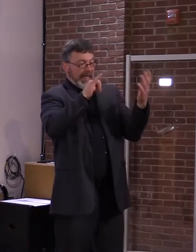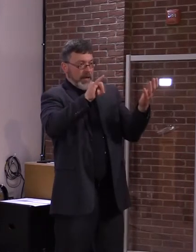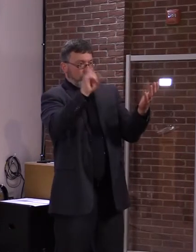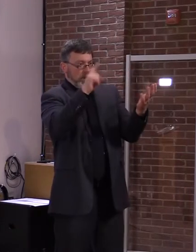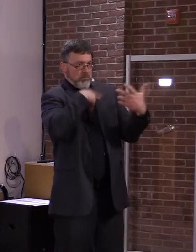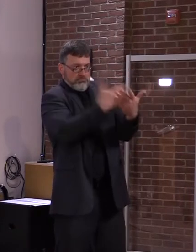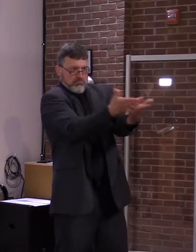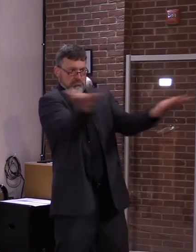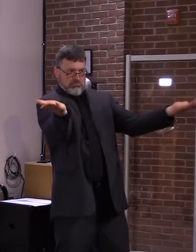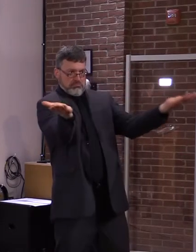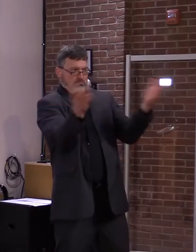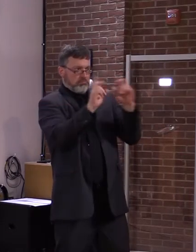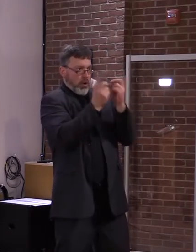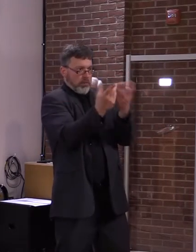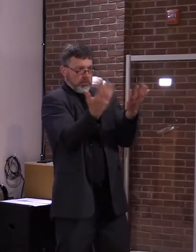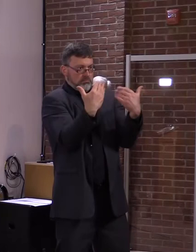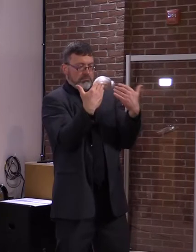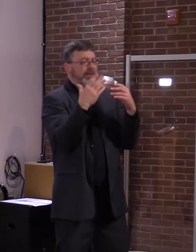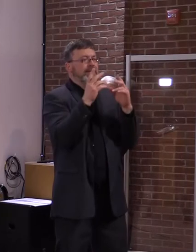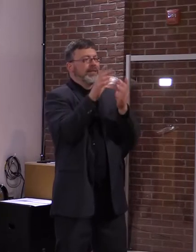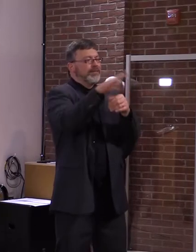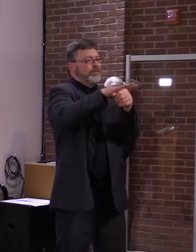Thank you.